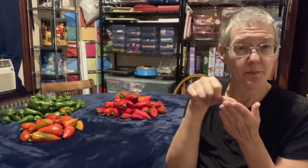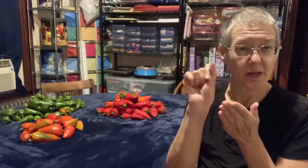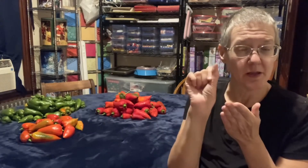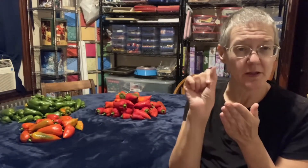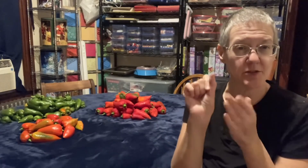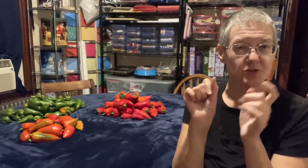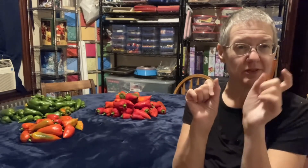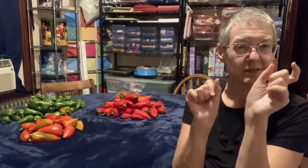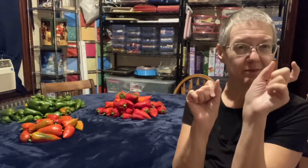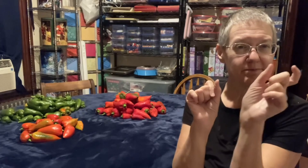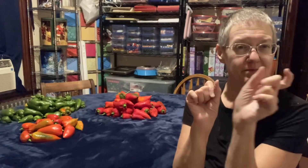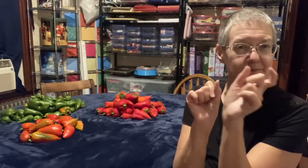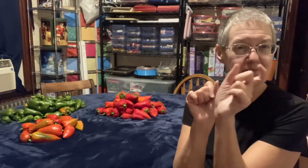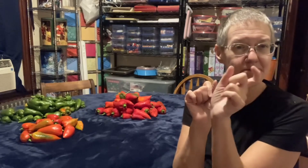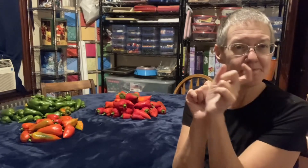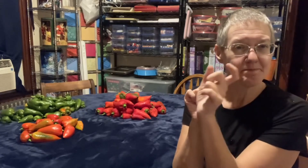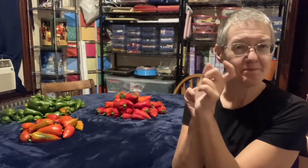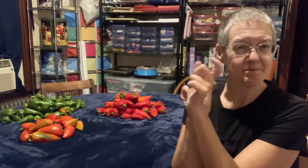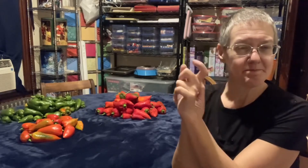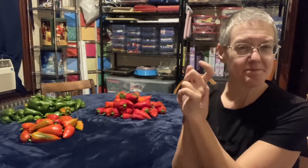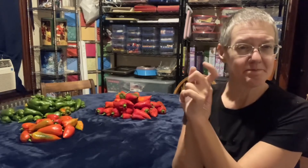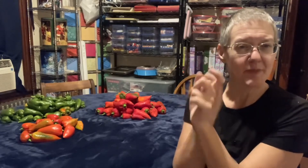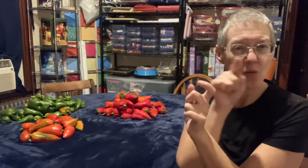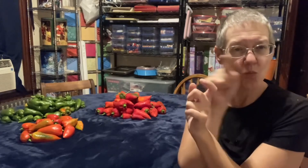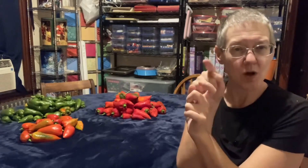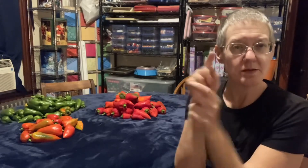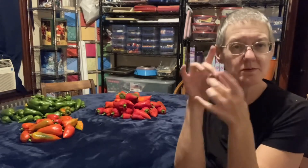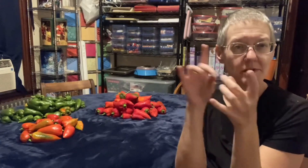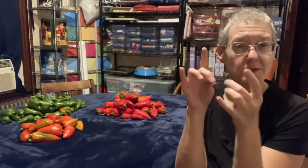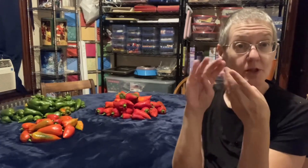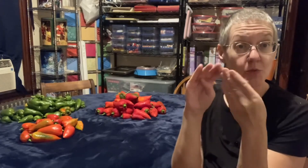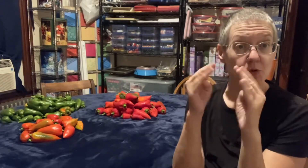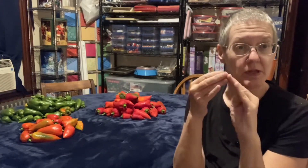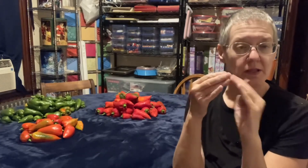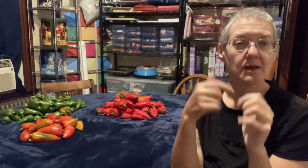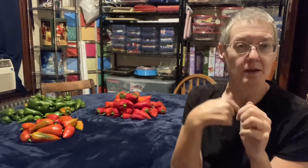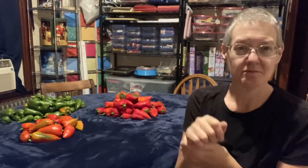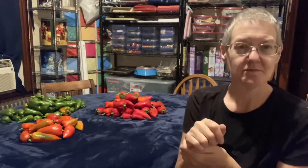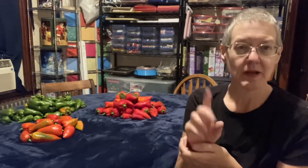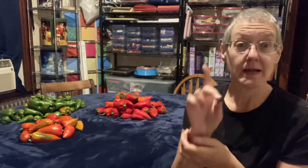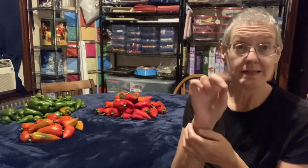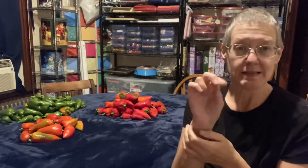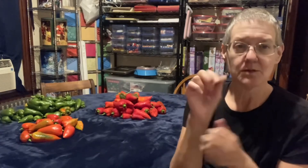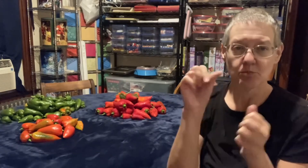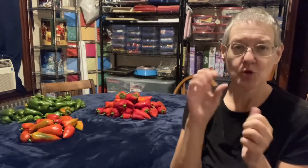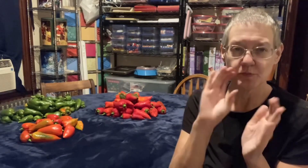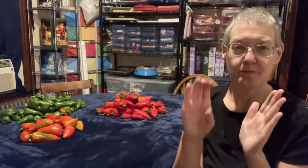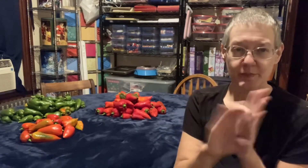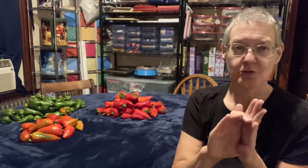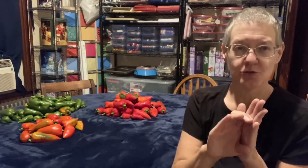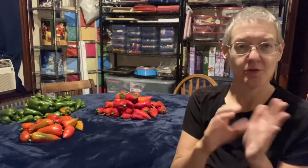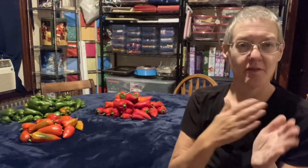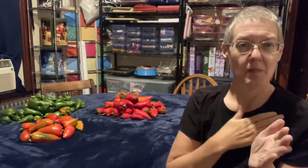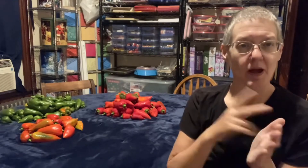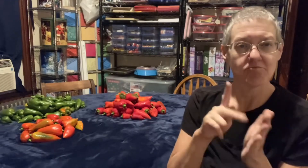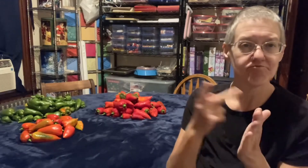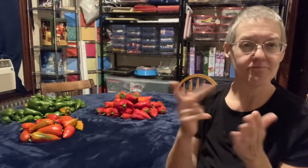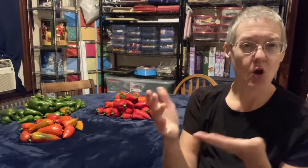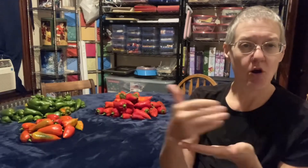the channel page, there's all these tabs at the top. One of them says community. I did post pictures of